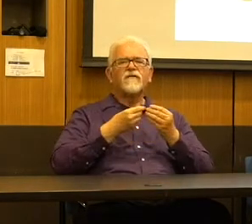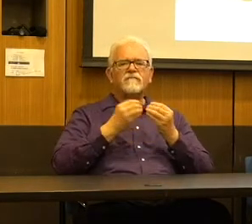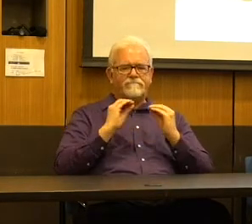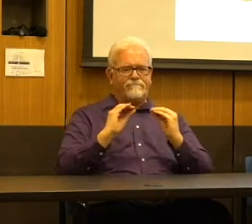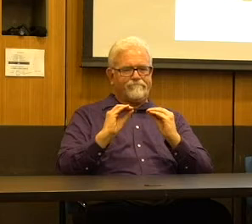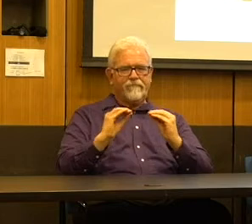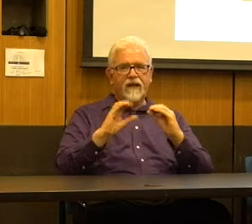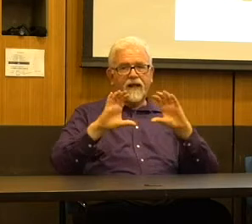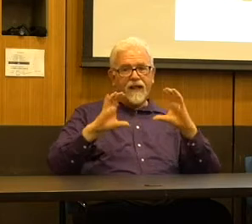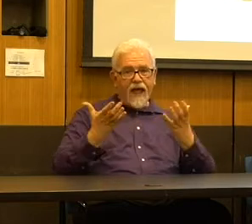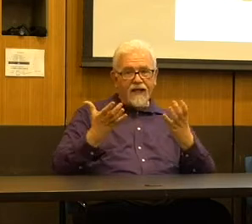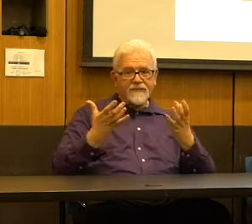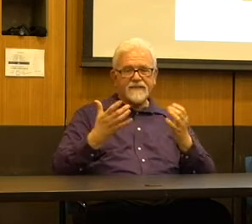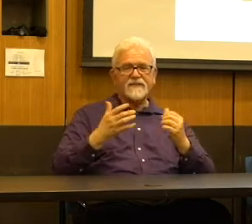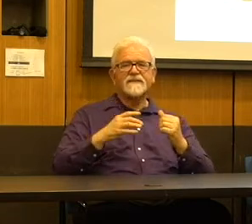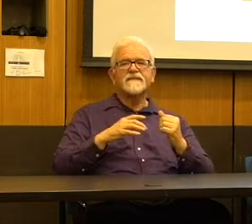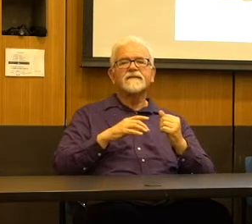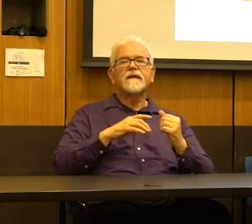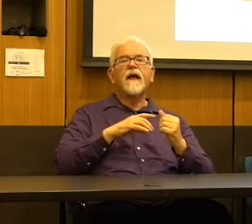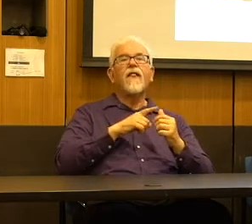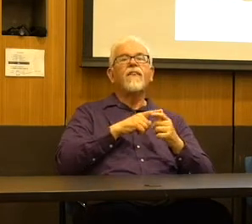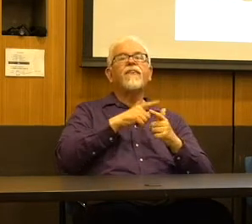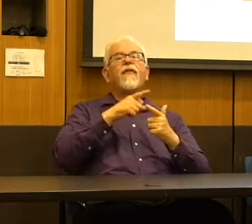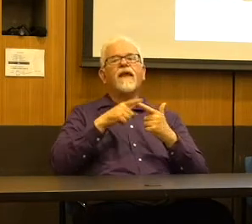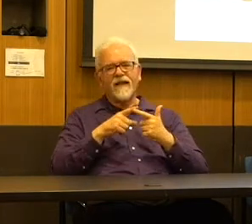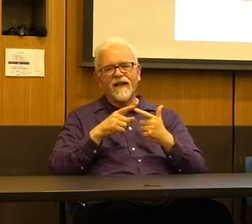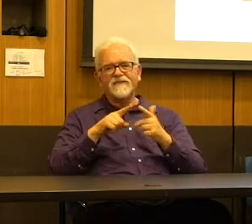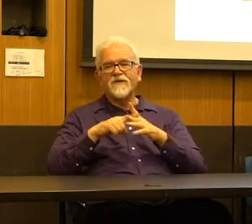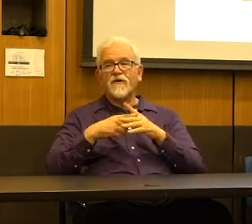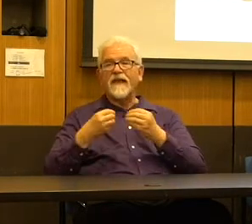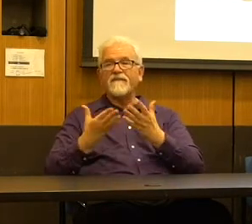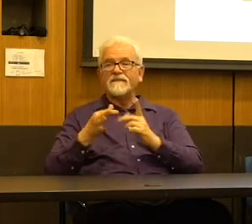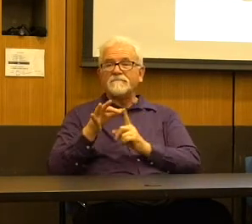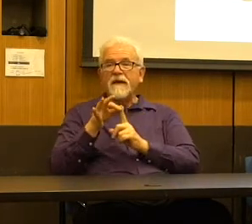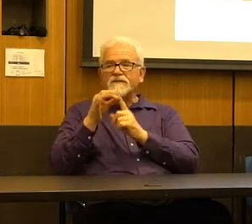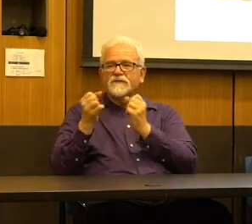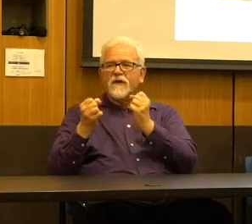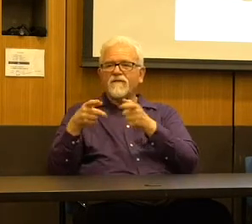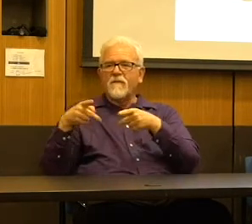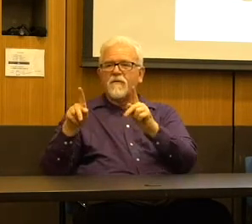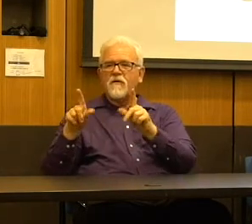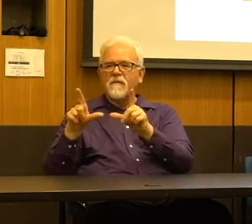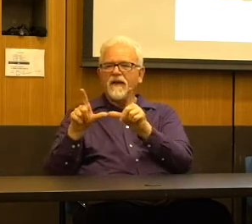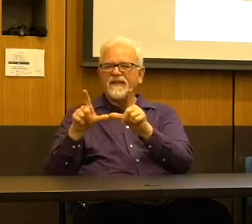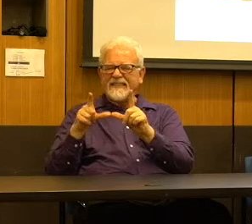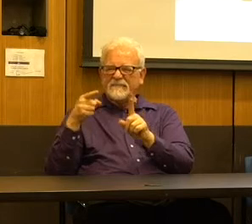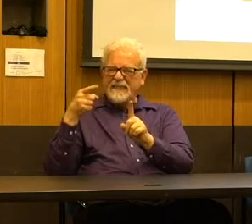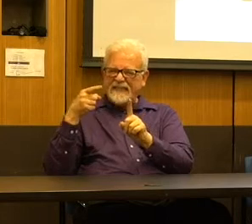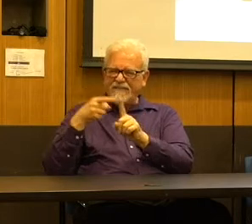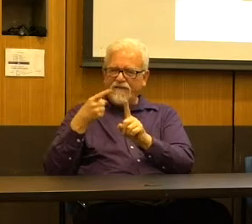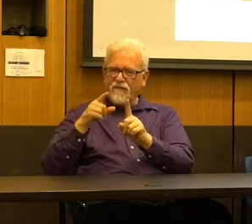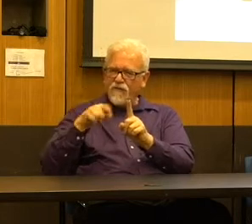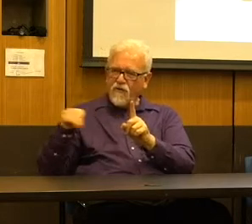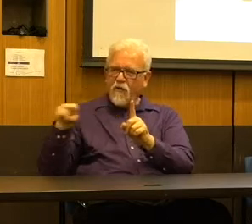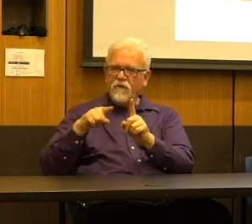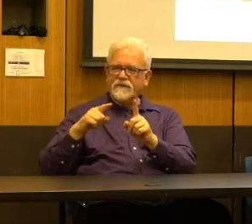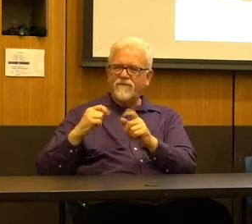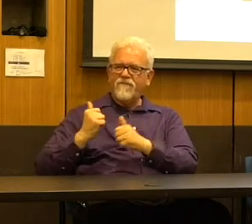started to teach classes and then started to give special driver's permits specifically to these returning